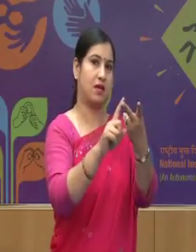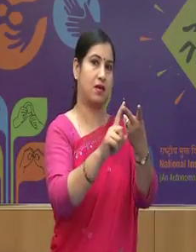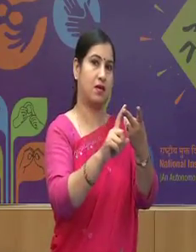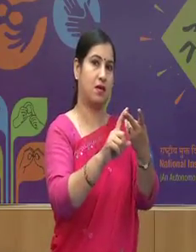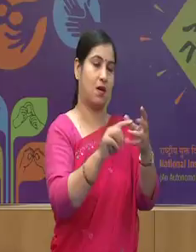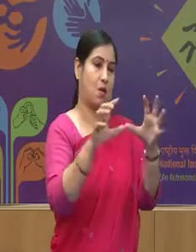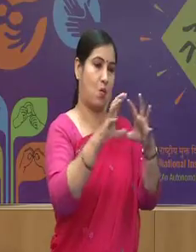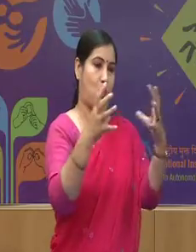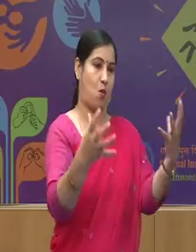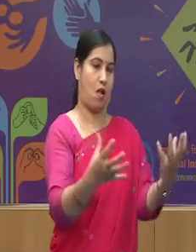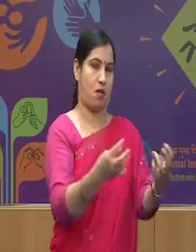War.